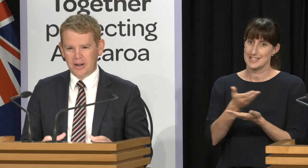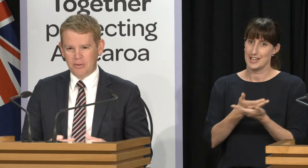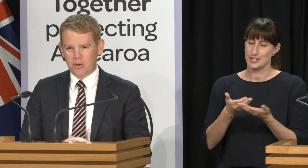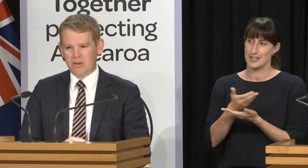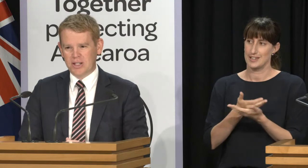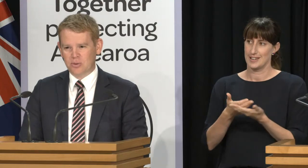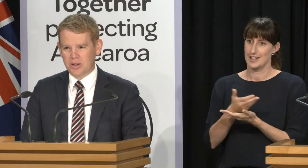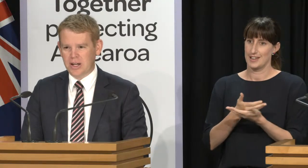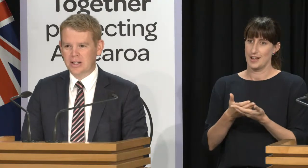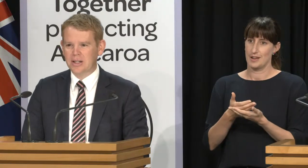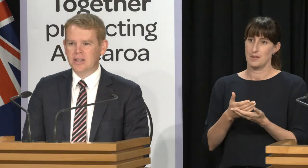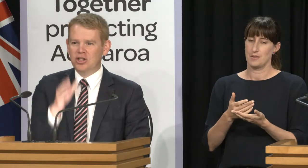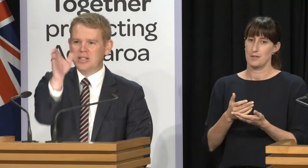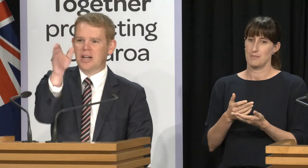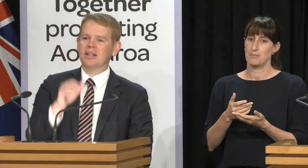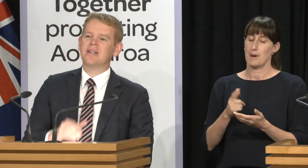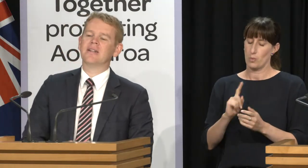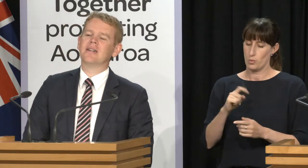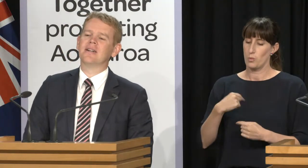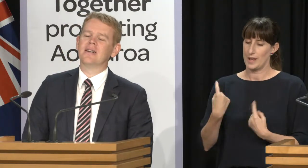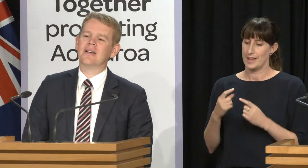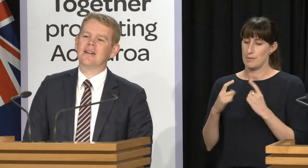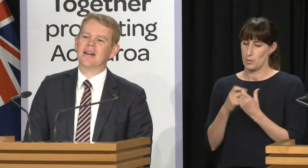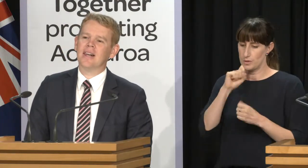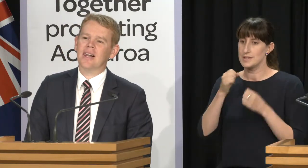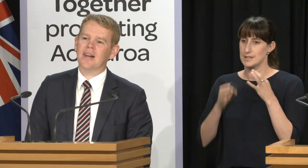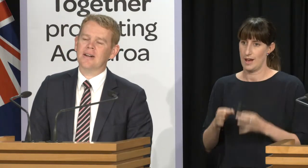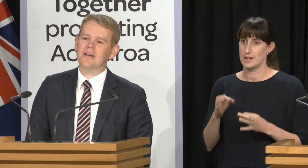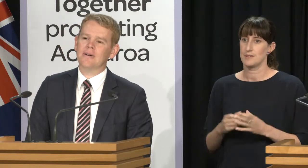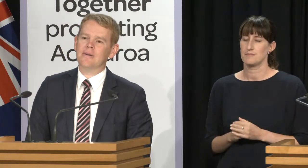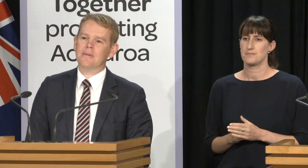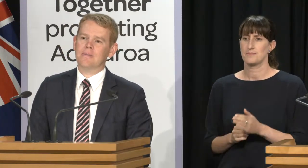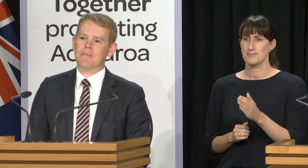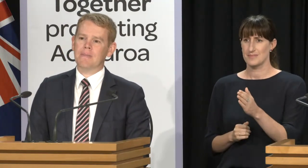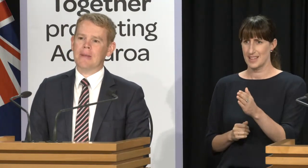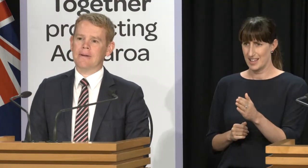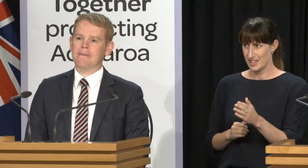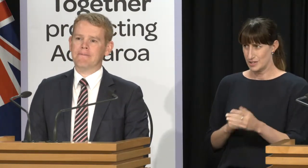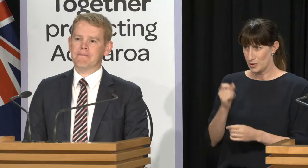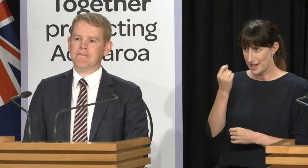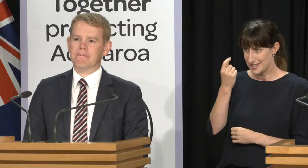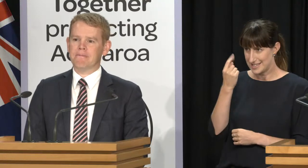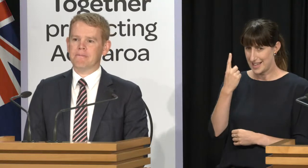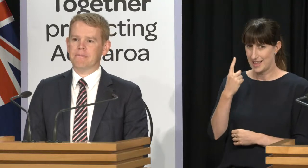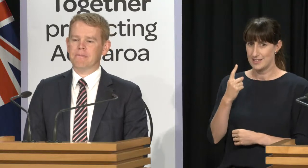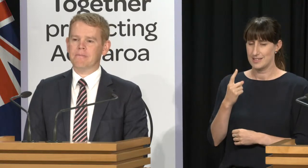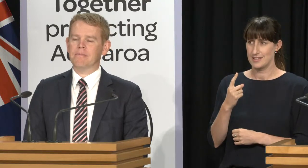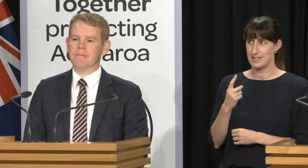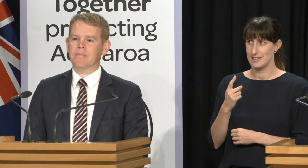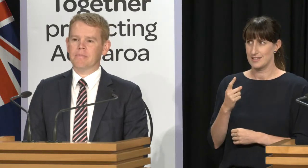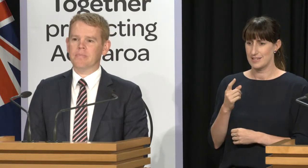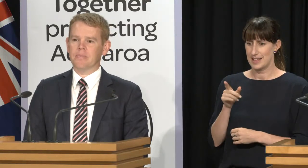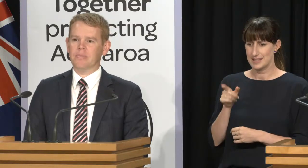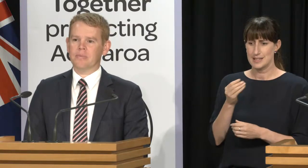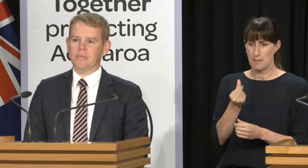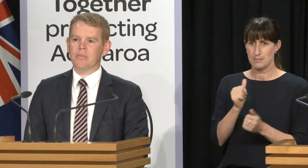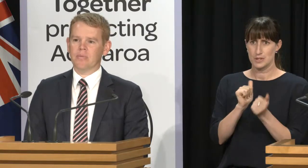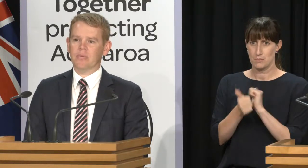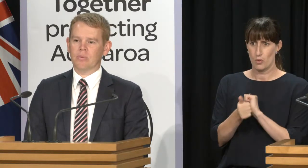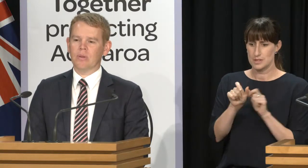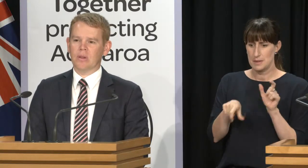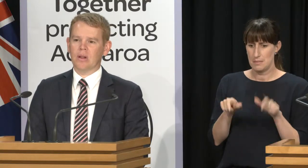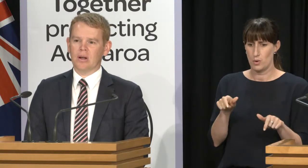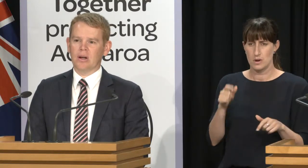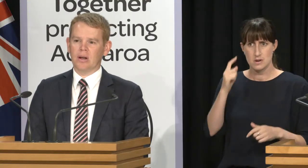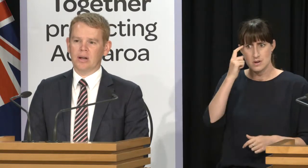we release all of that. Jessica, Do you appreciate though the urgency in this for some of those sports people and I'm sure